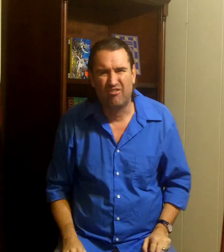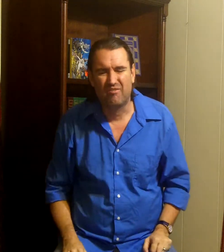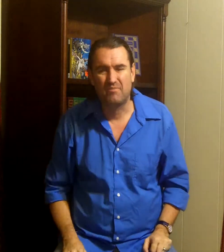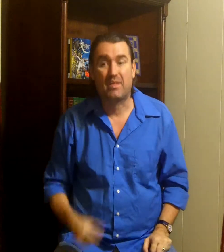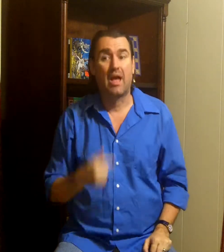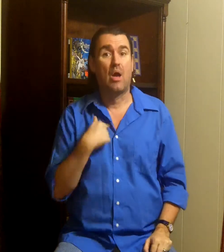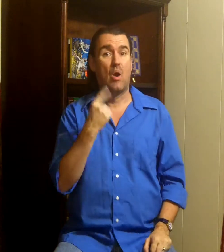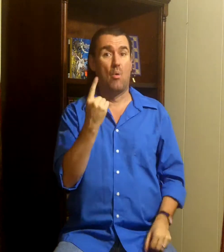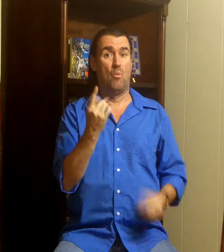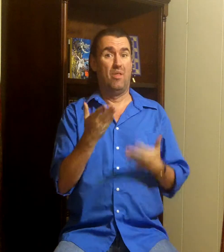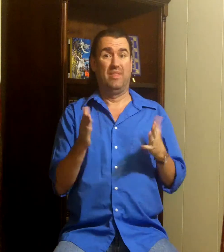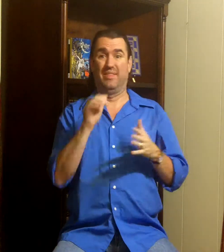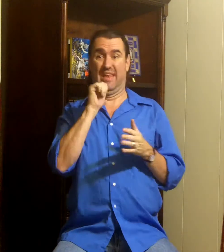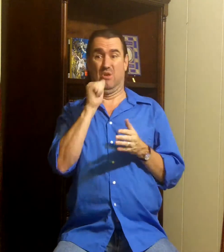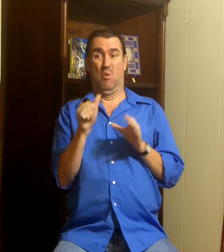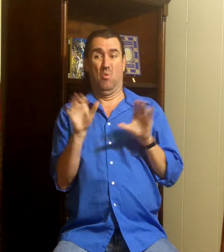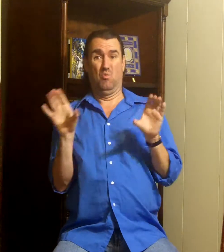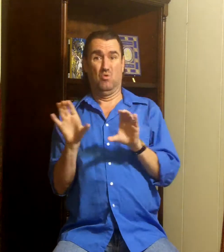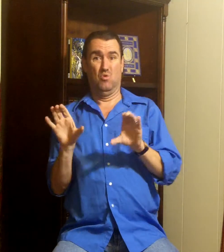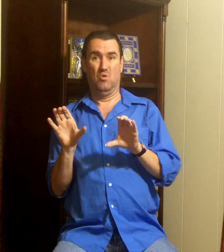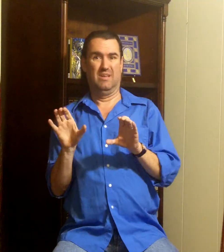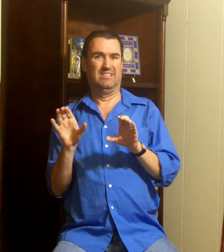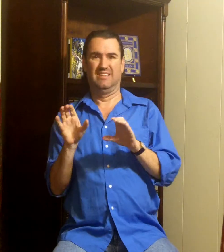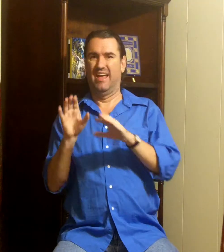wish they would is give any kind of detailed feedback.